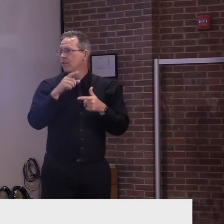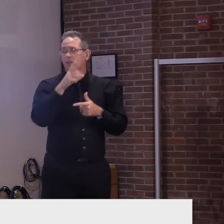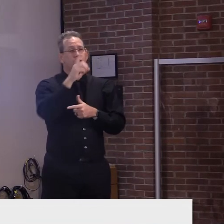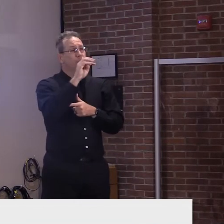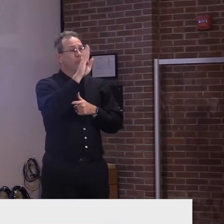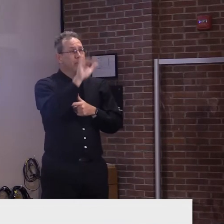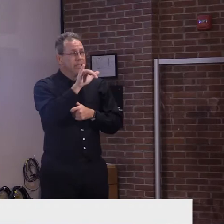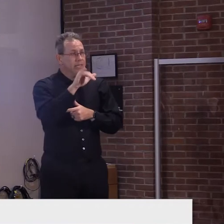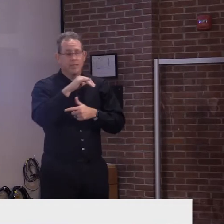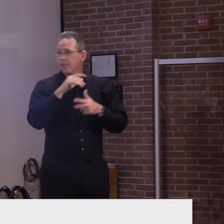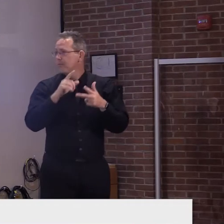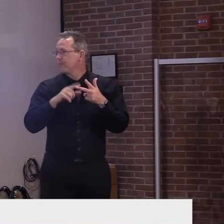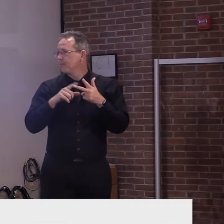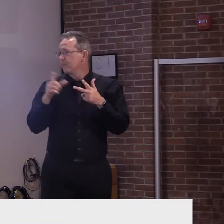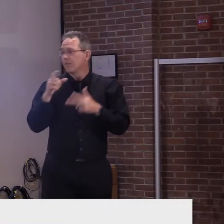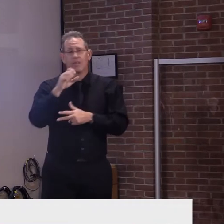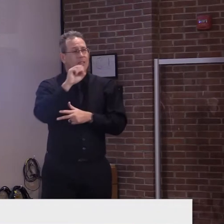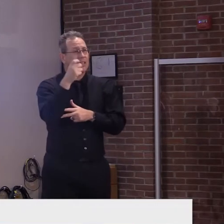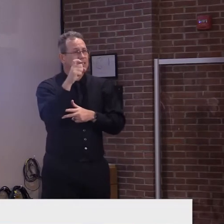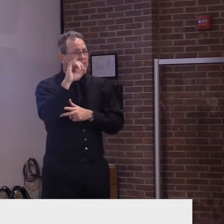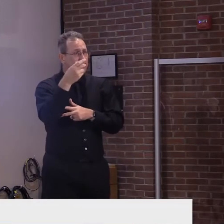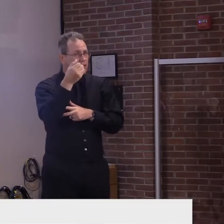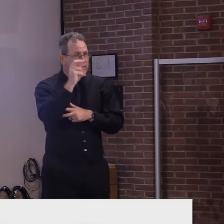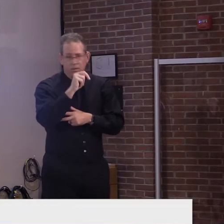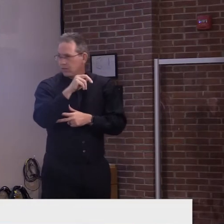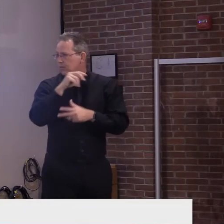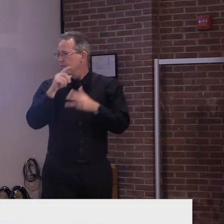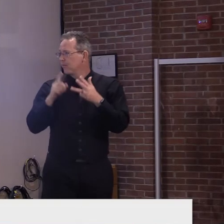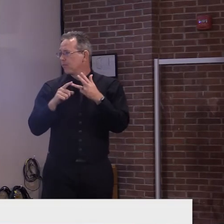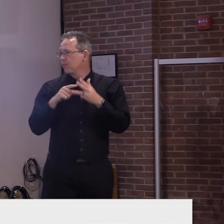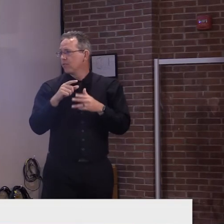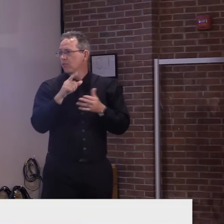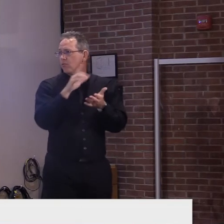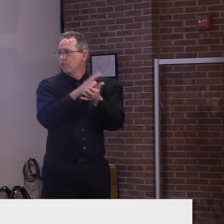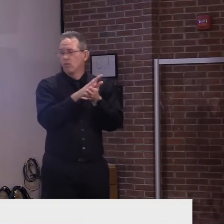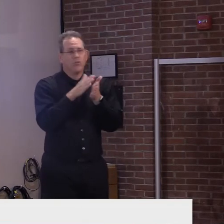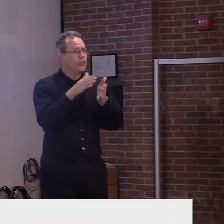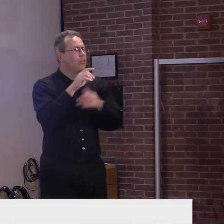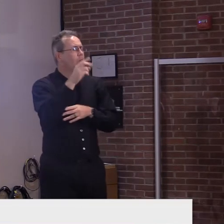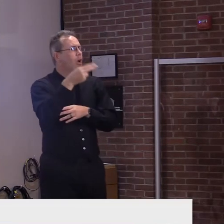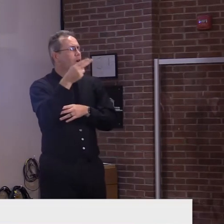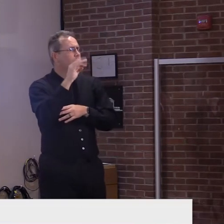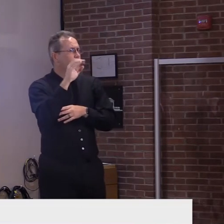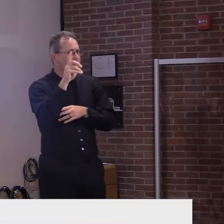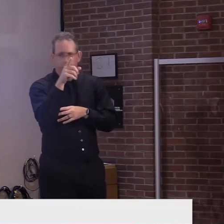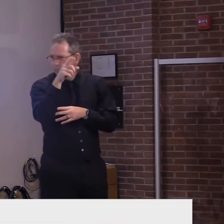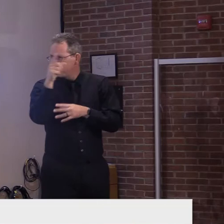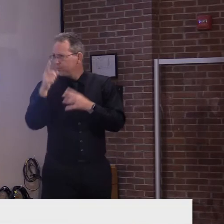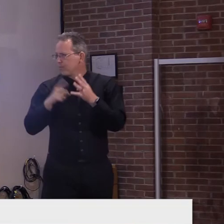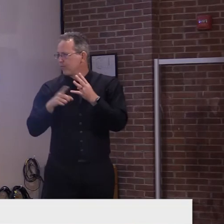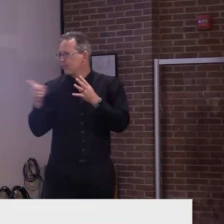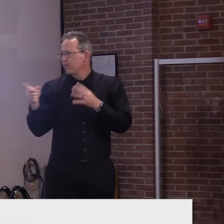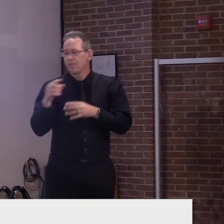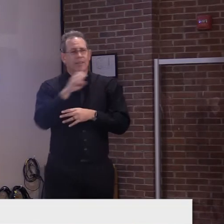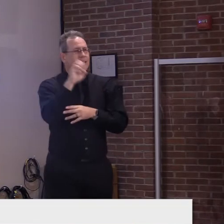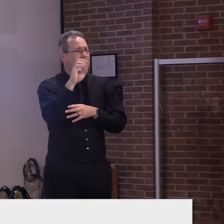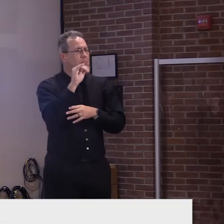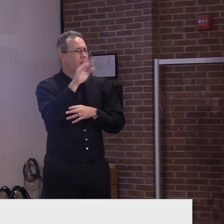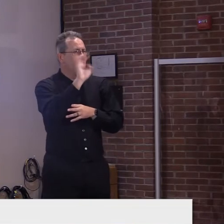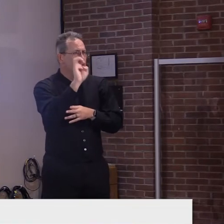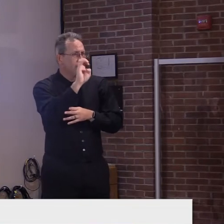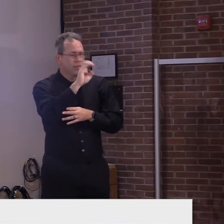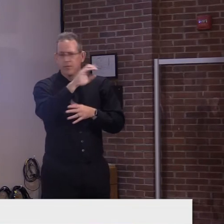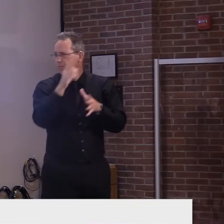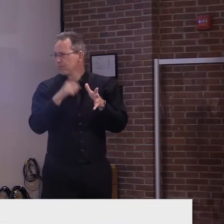North Country Junior High School in Derby, Champlain Valley Fair again in Essex Junction, Healthcare and